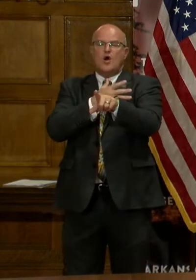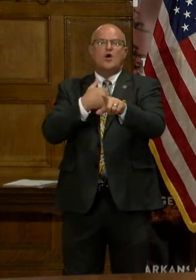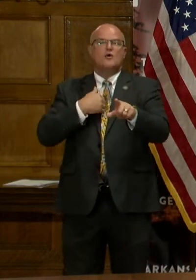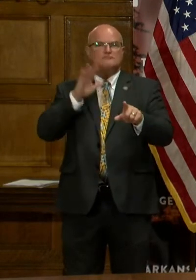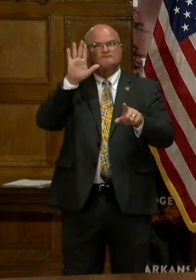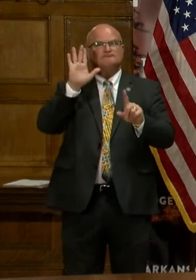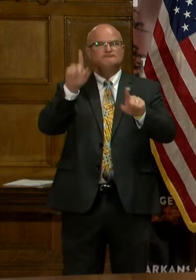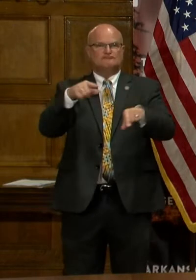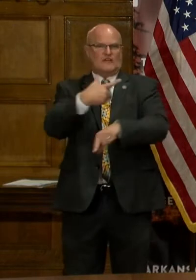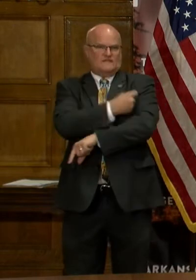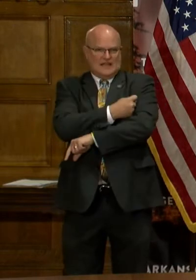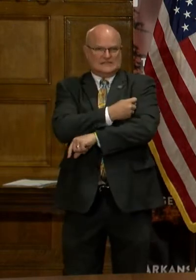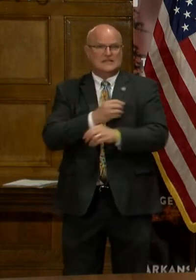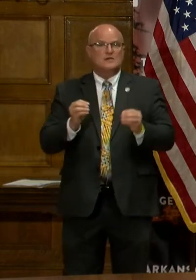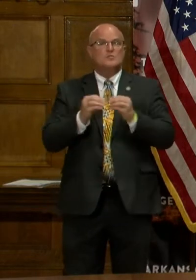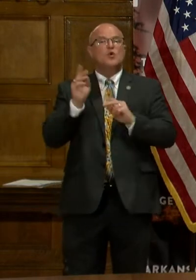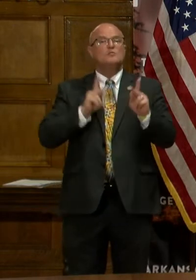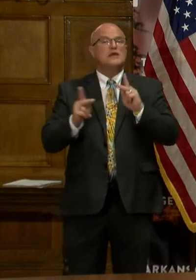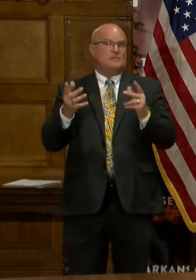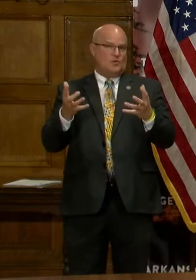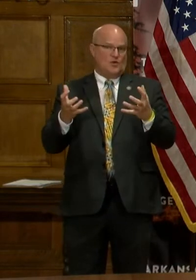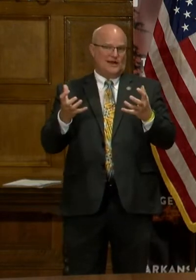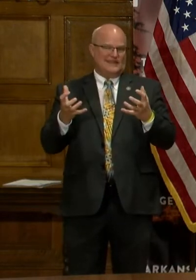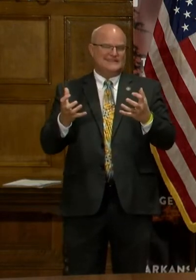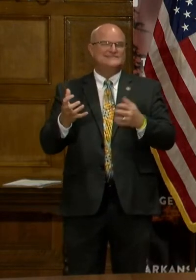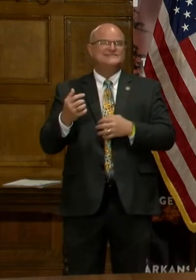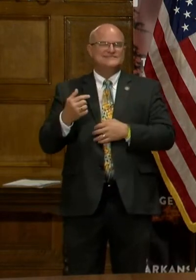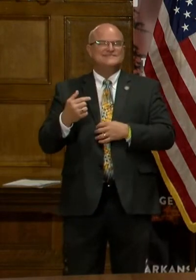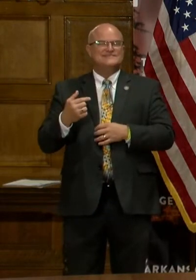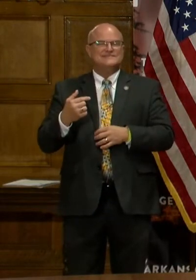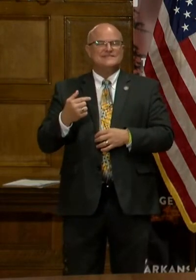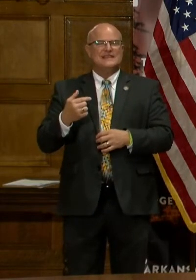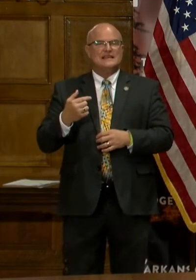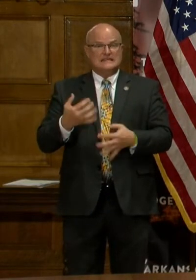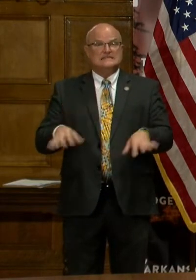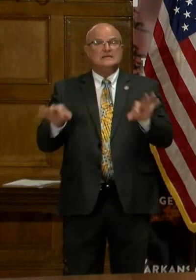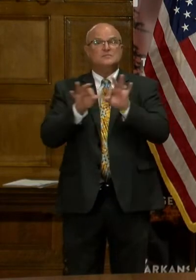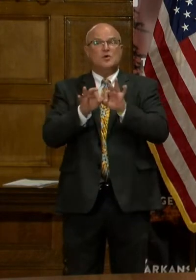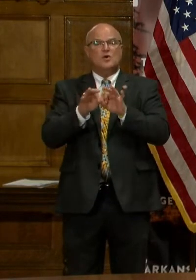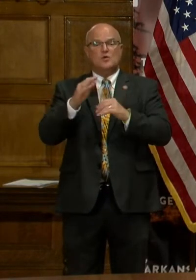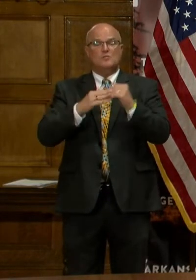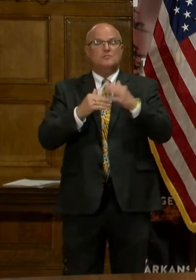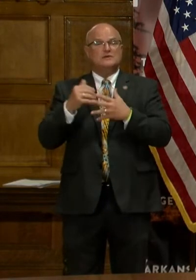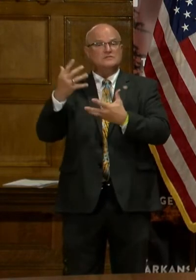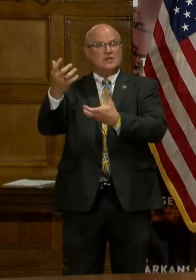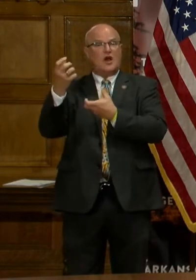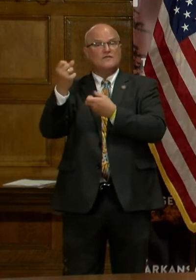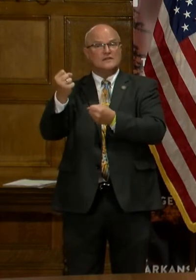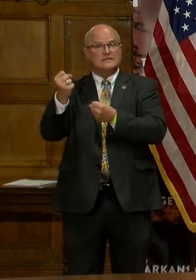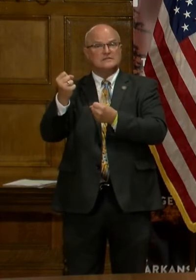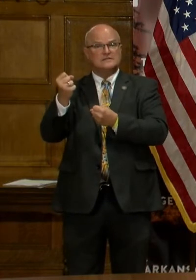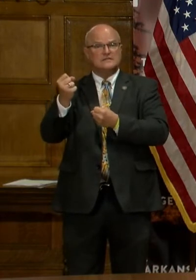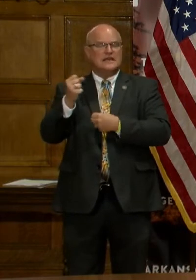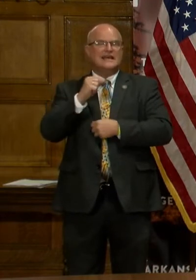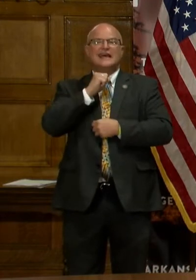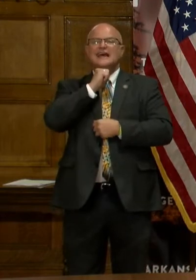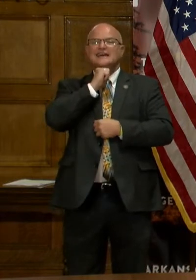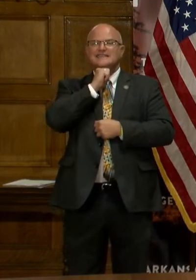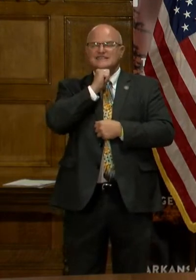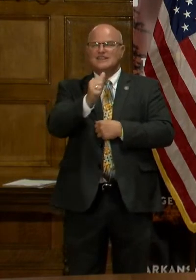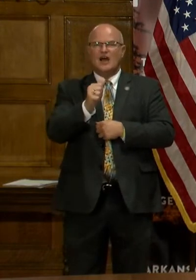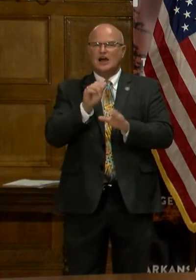more and more wanting the vaccine and getting it. So it's important that we build confidence and not